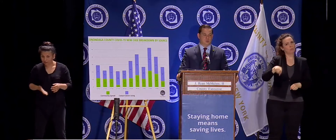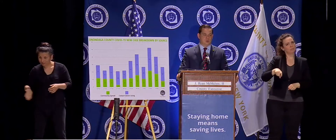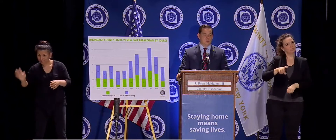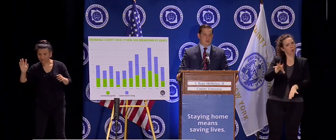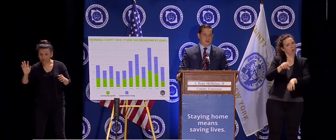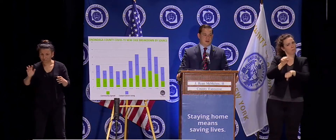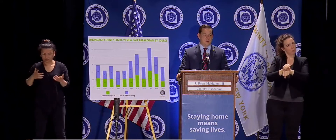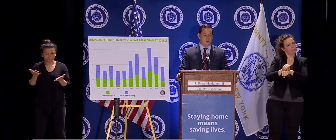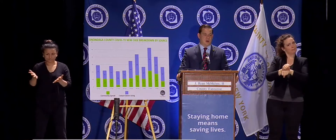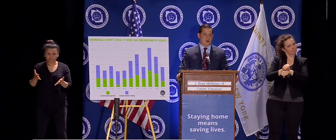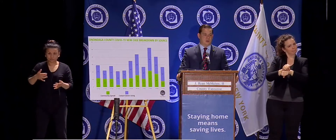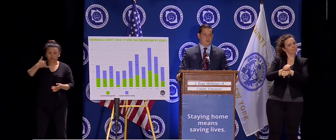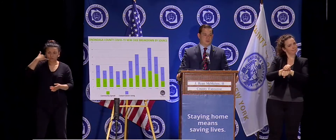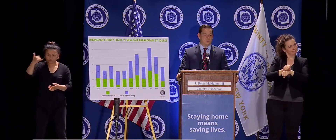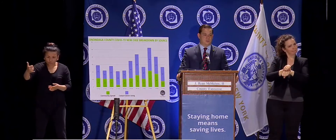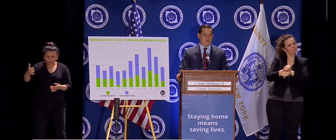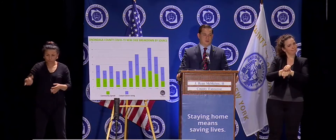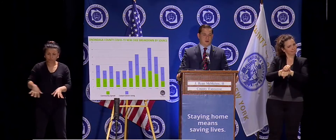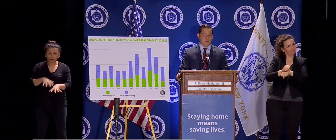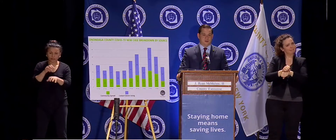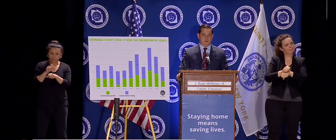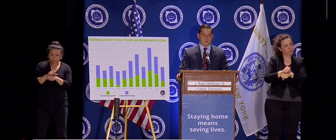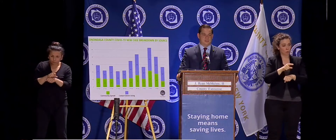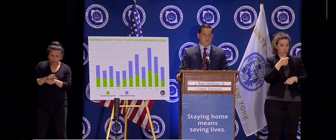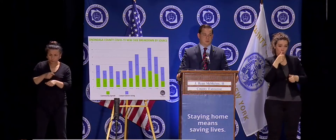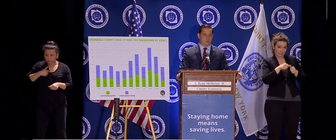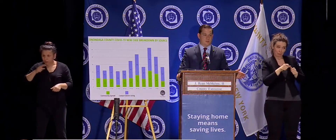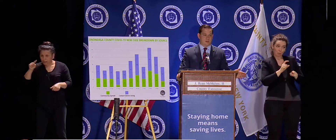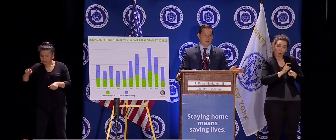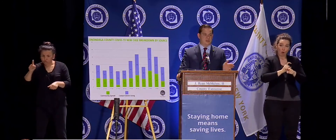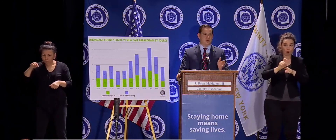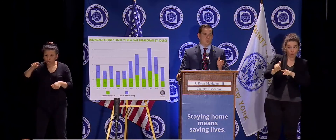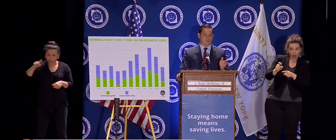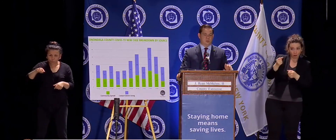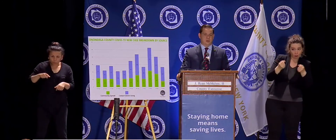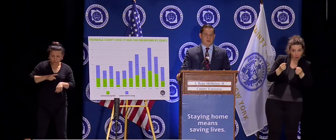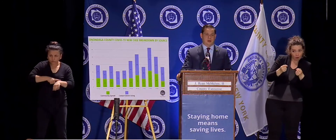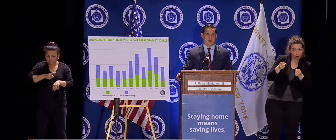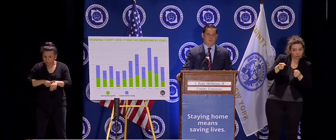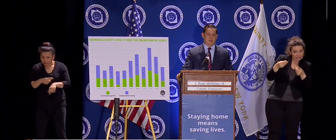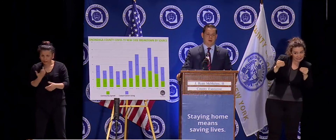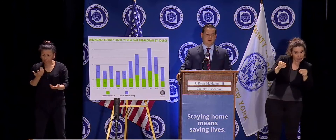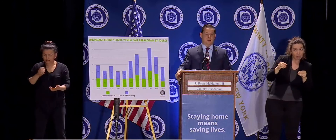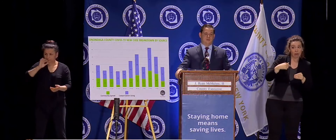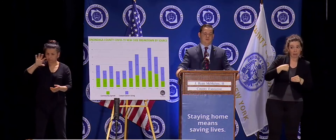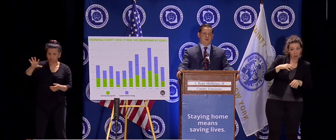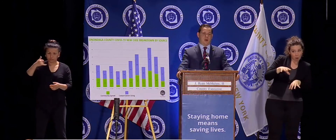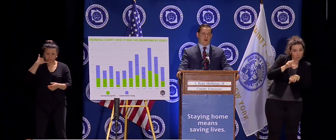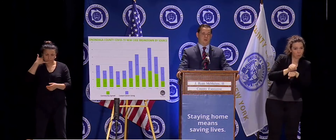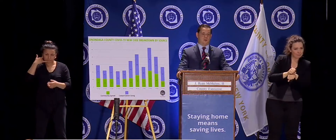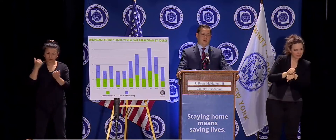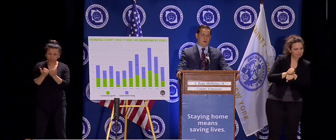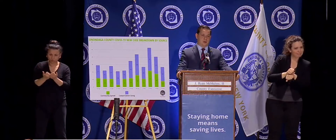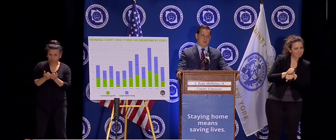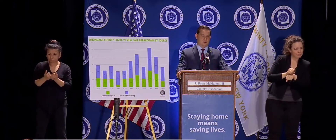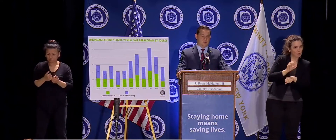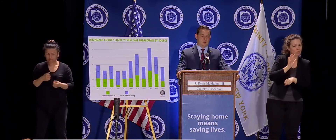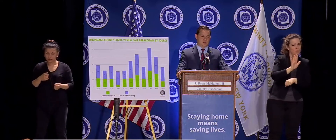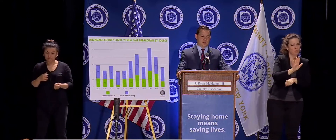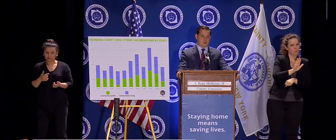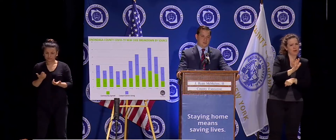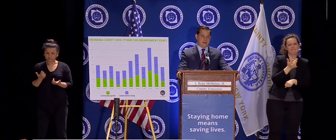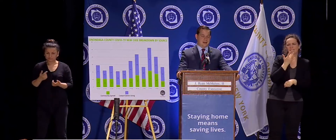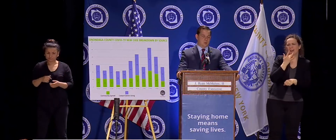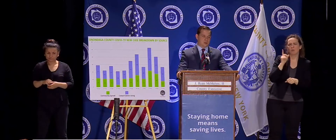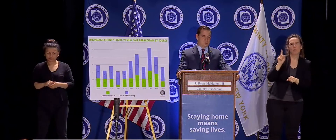want to call your favorite car dealer and set up an appointment, then you go. But if there are